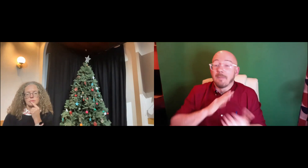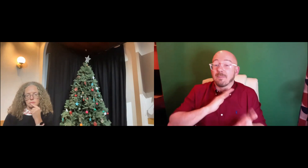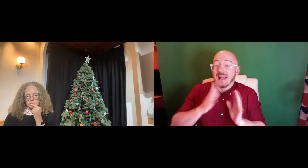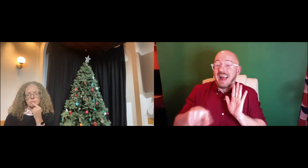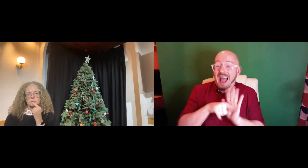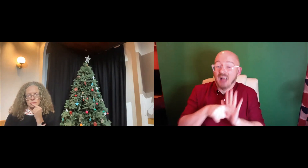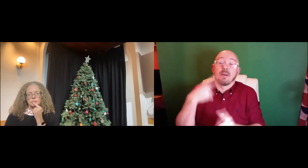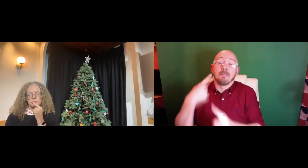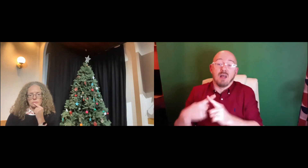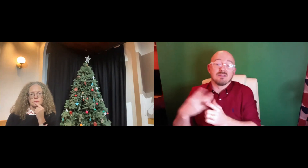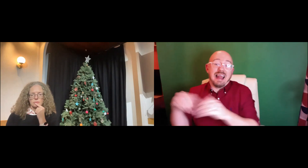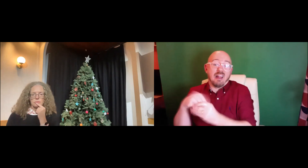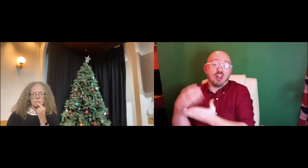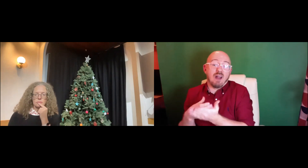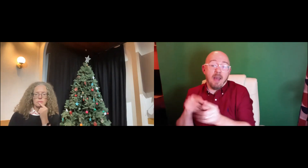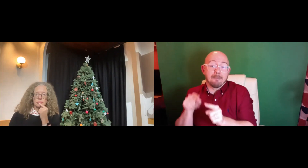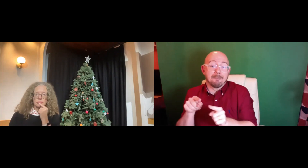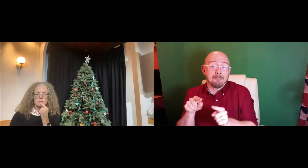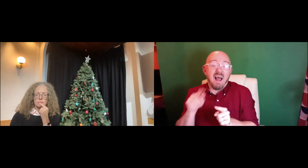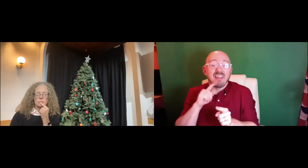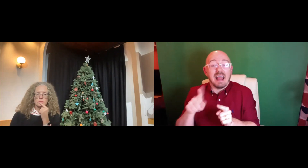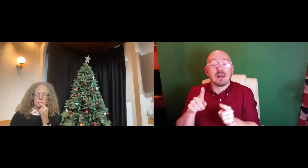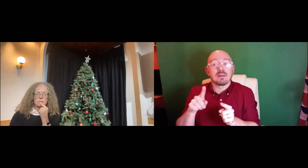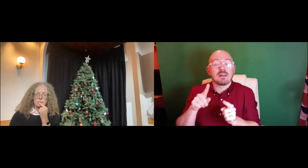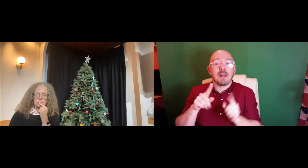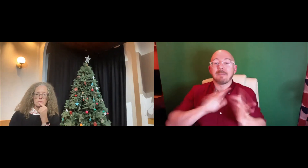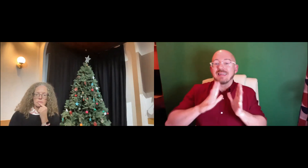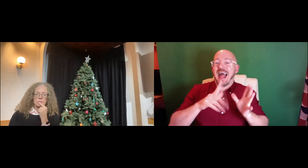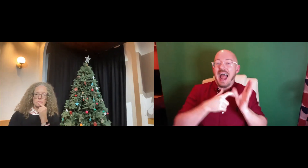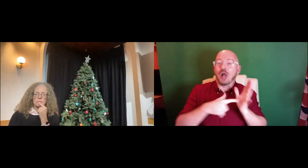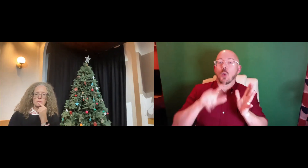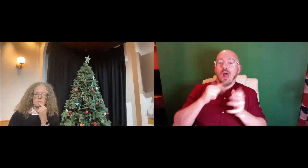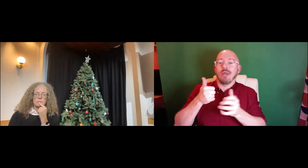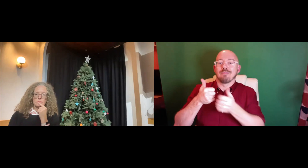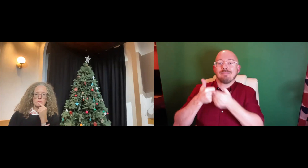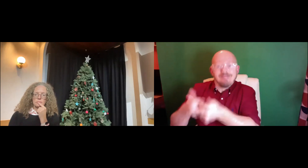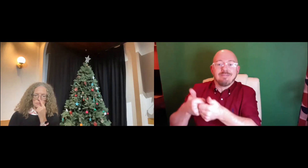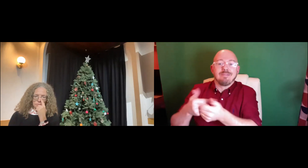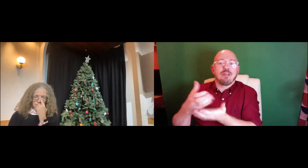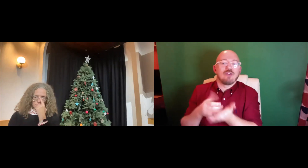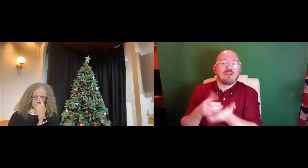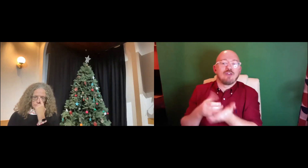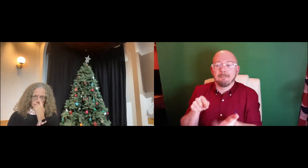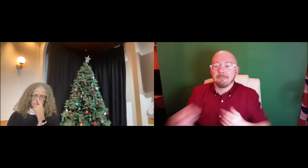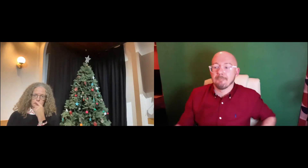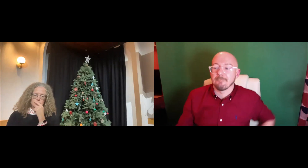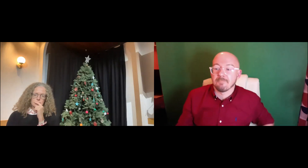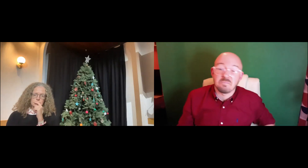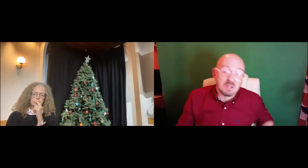But I think at the end of the day, I would say probably both are as effective as each other, because there are different ways of